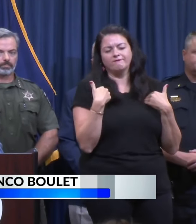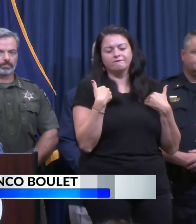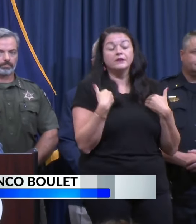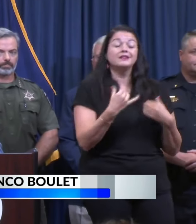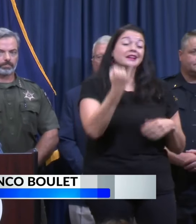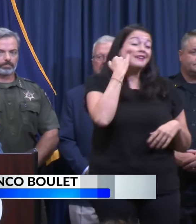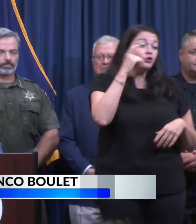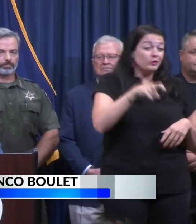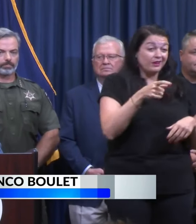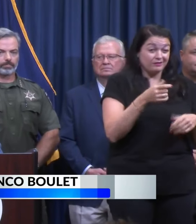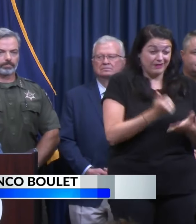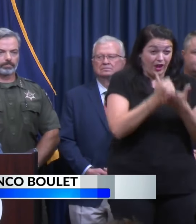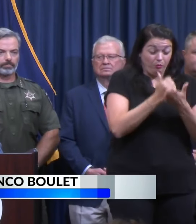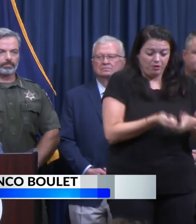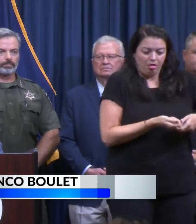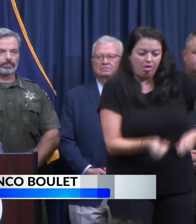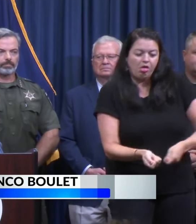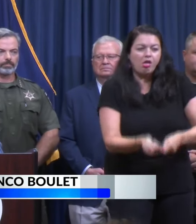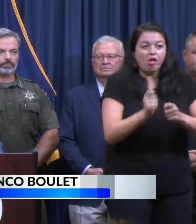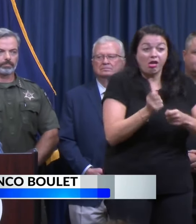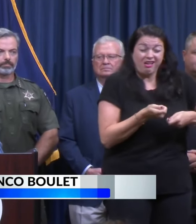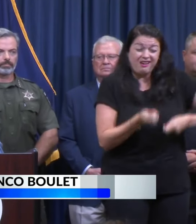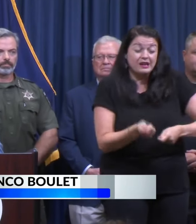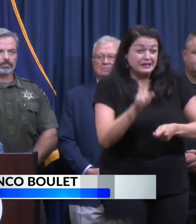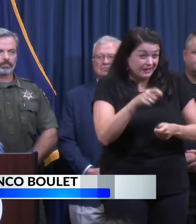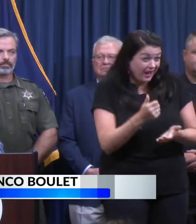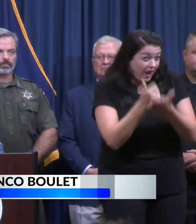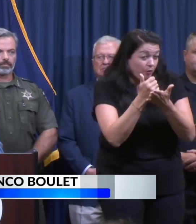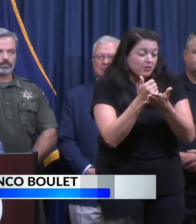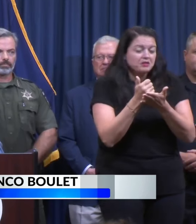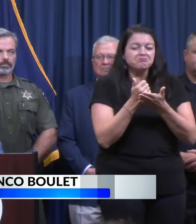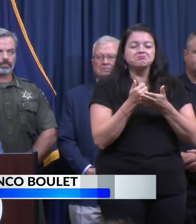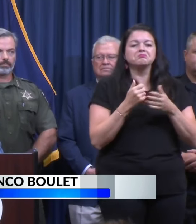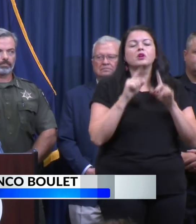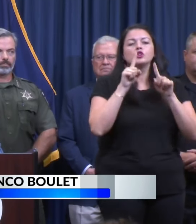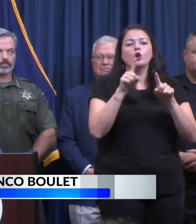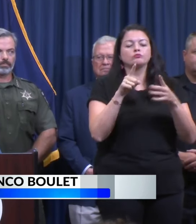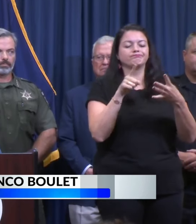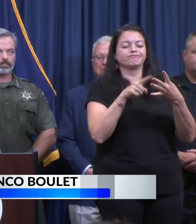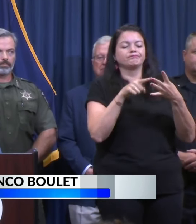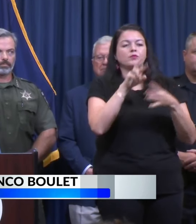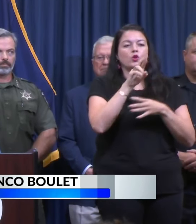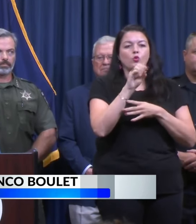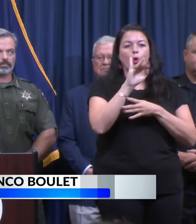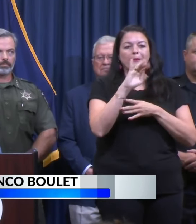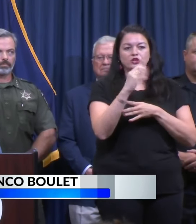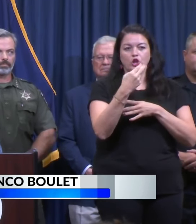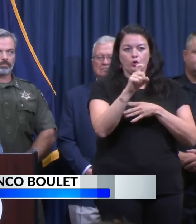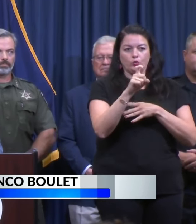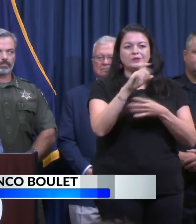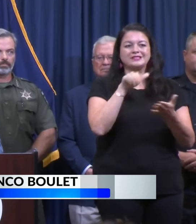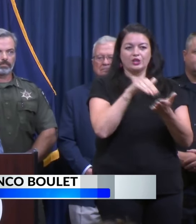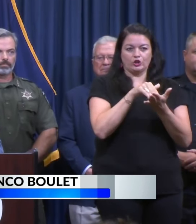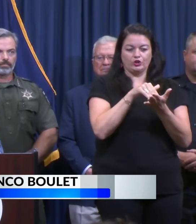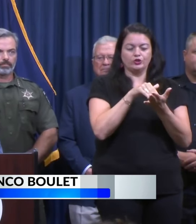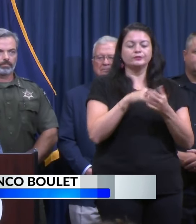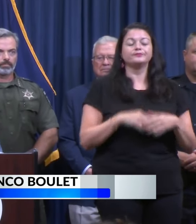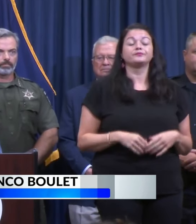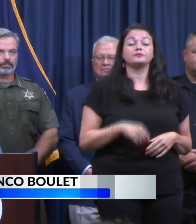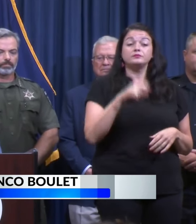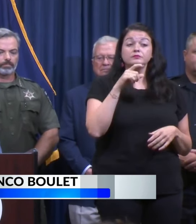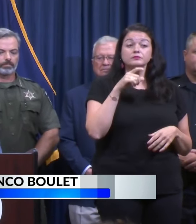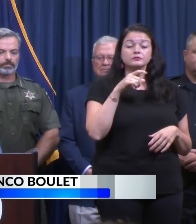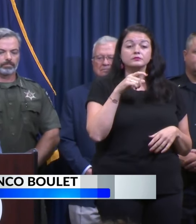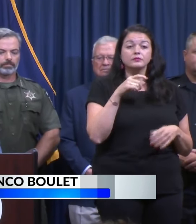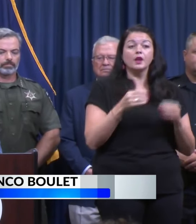additional assistance bagging sand, please make provisions to visit the Robichaud Center. A full list of sandbag locations throughout